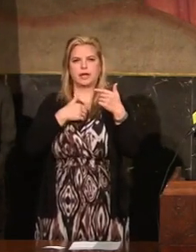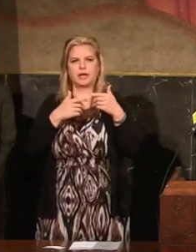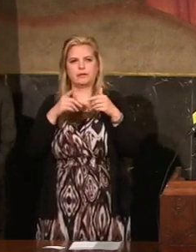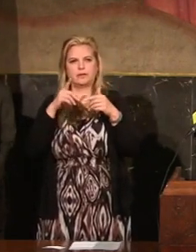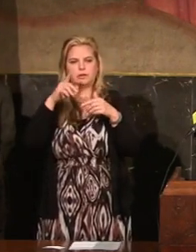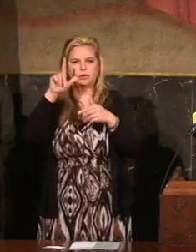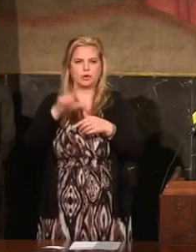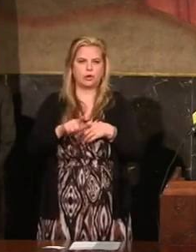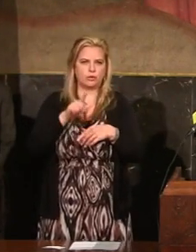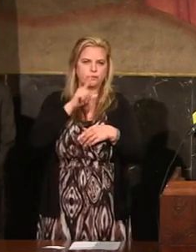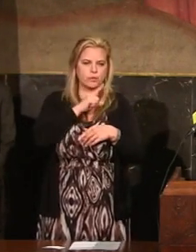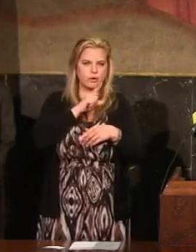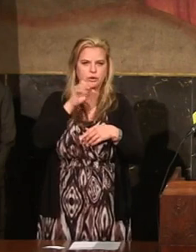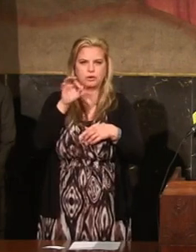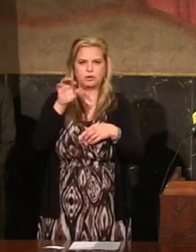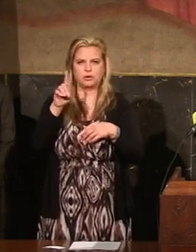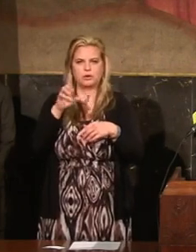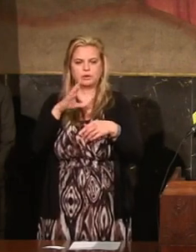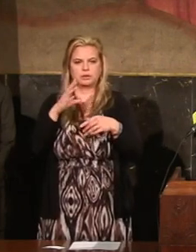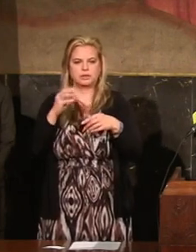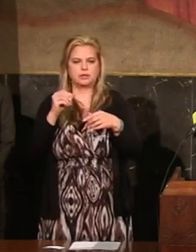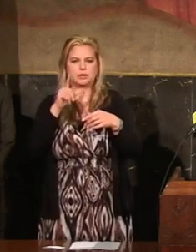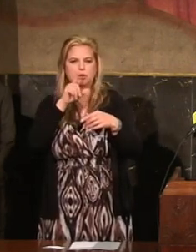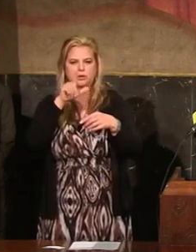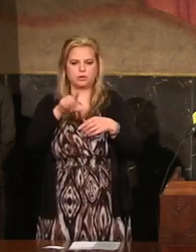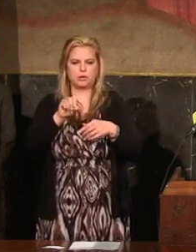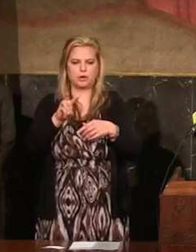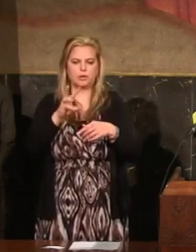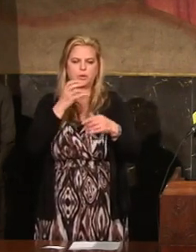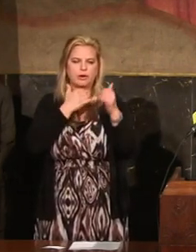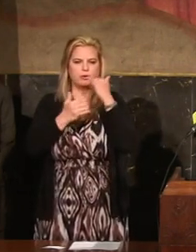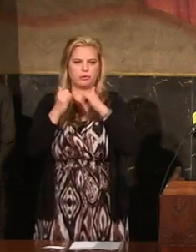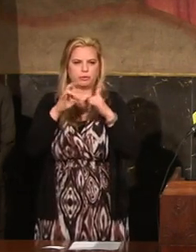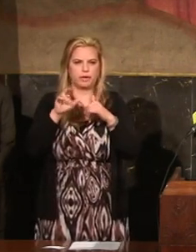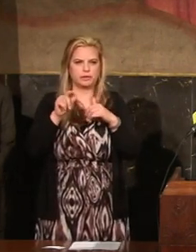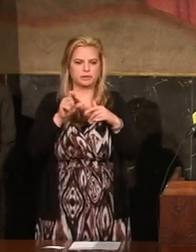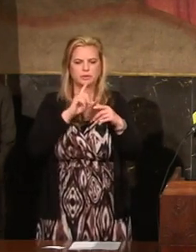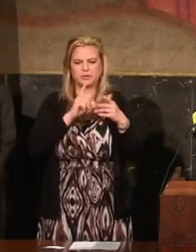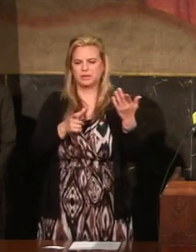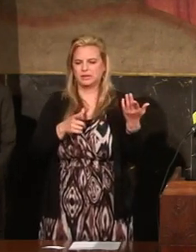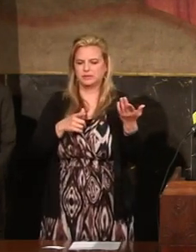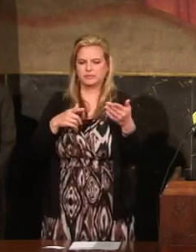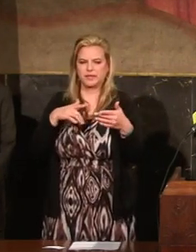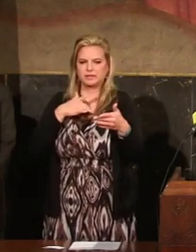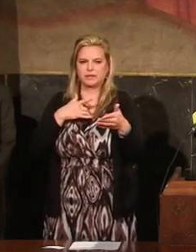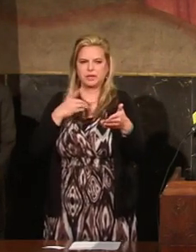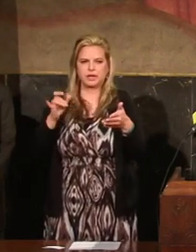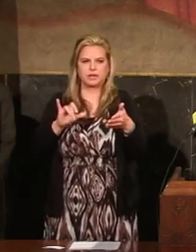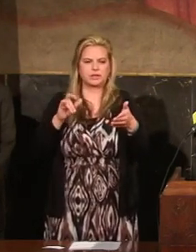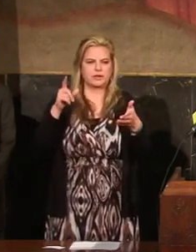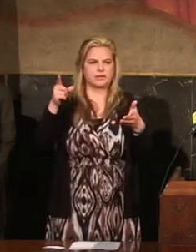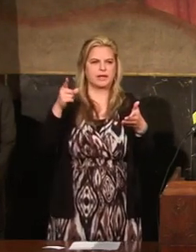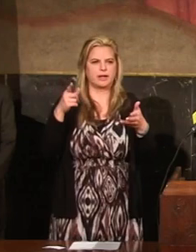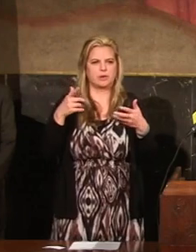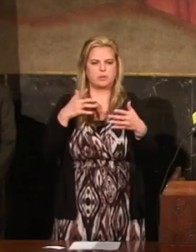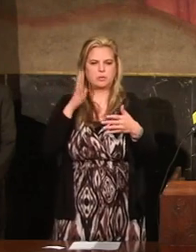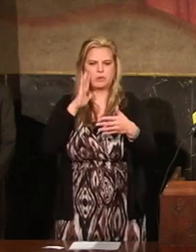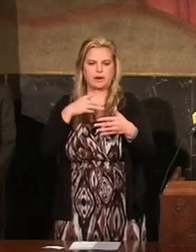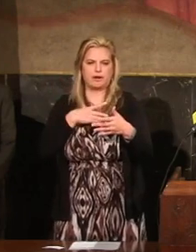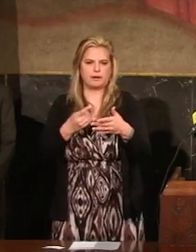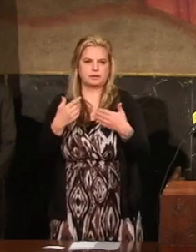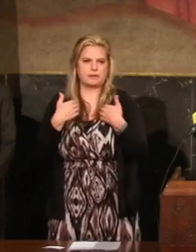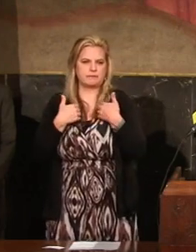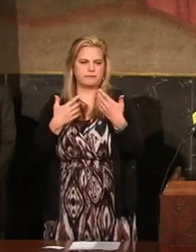high recovery. So I think that they want it's a sacrificial lamb idea that they would like to